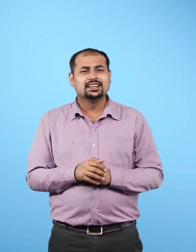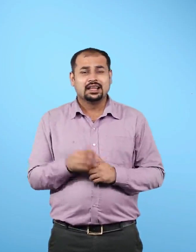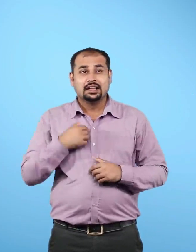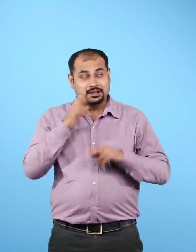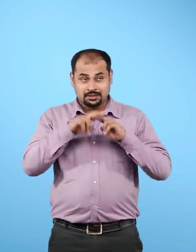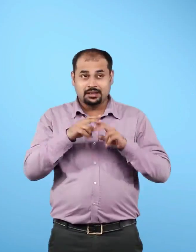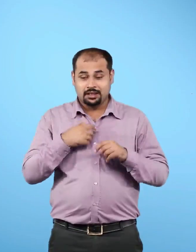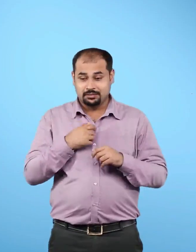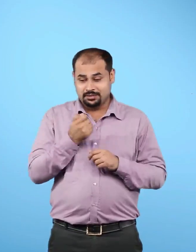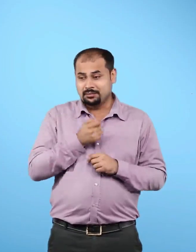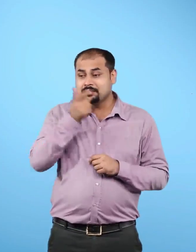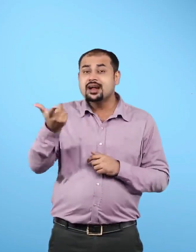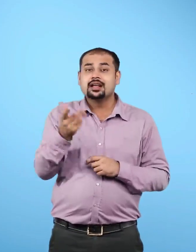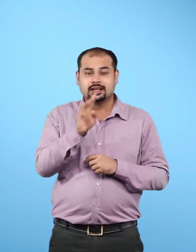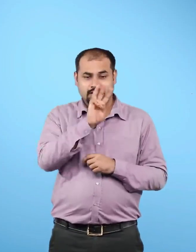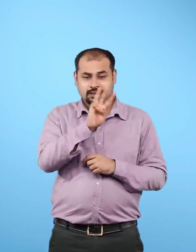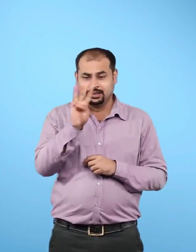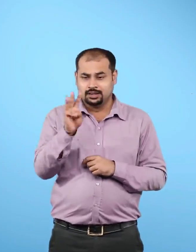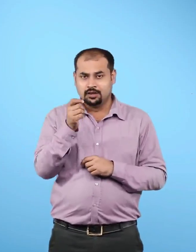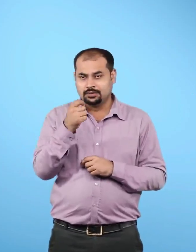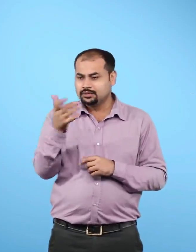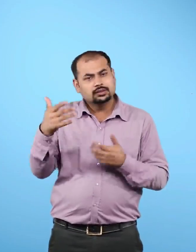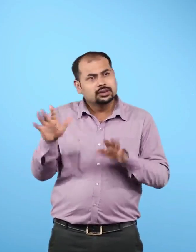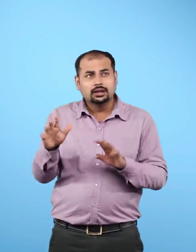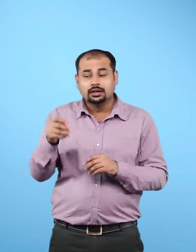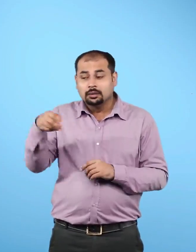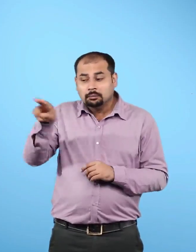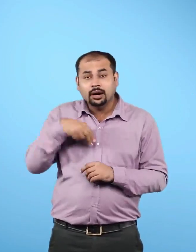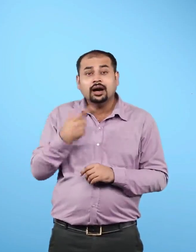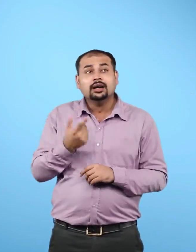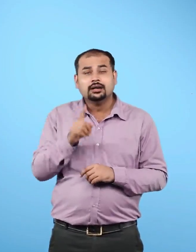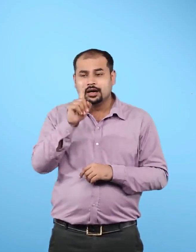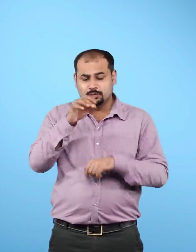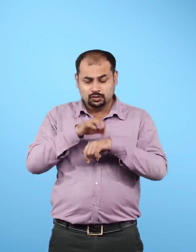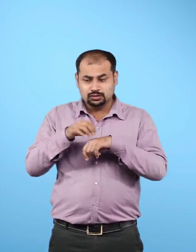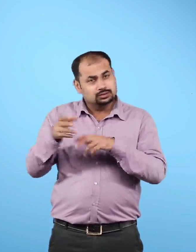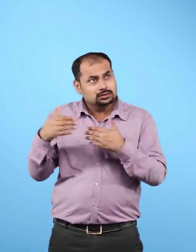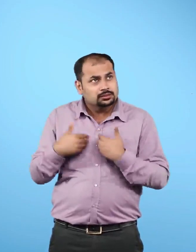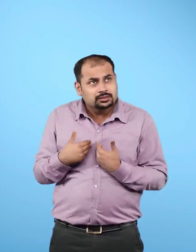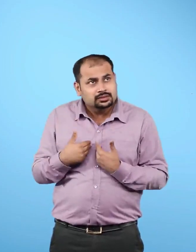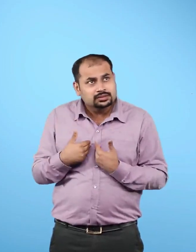But if we give 33 rupees, they don't give us back 1 paisa.